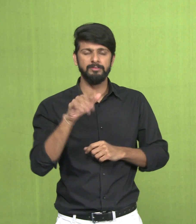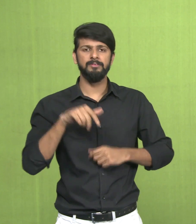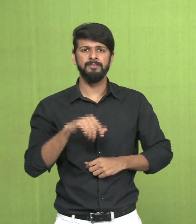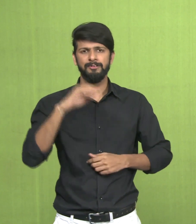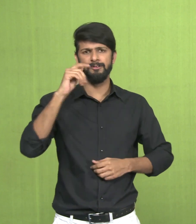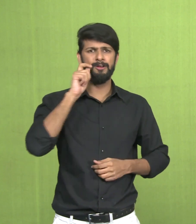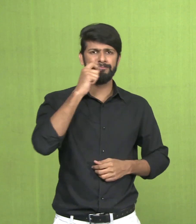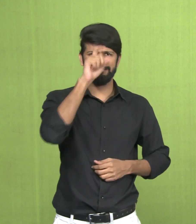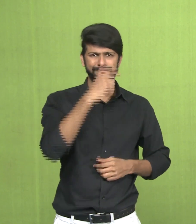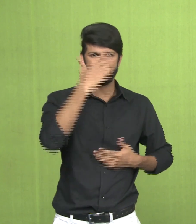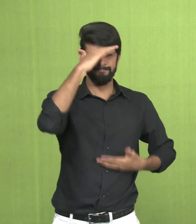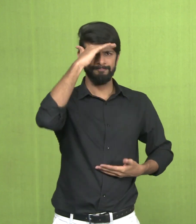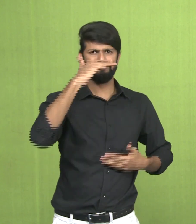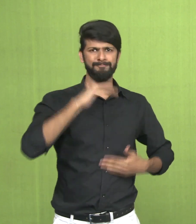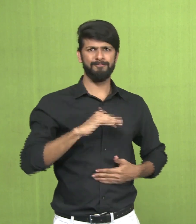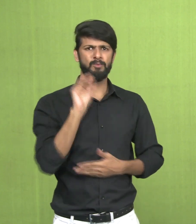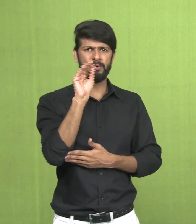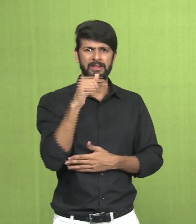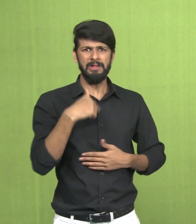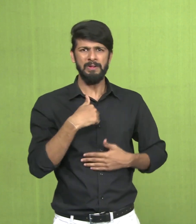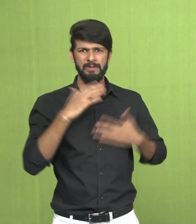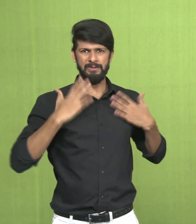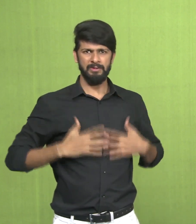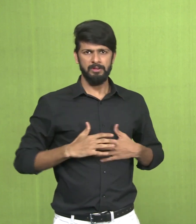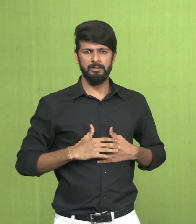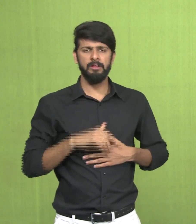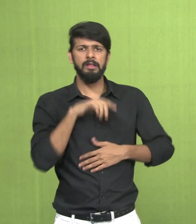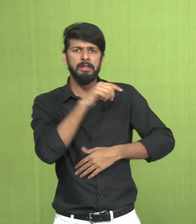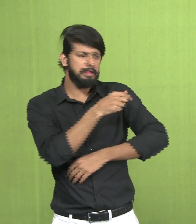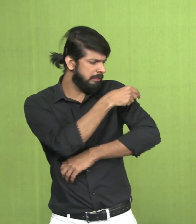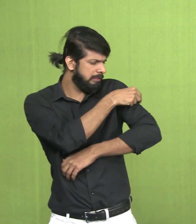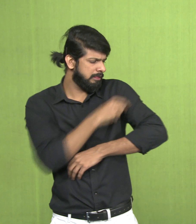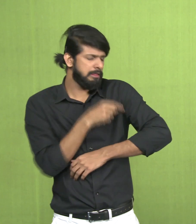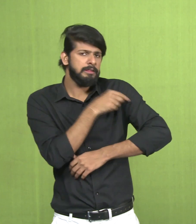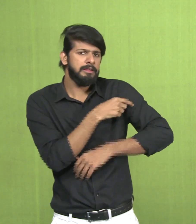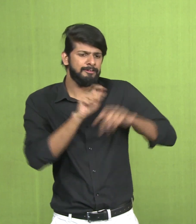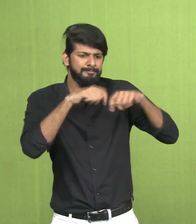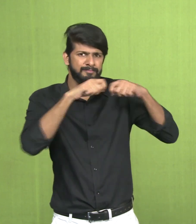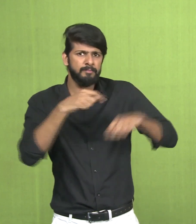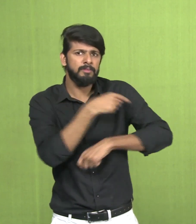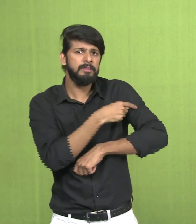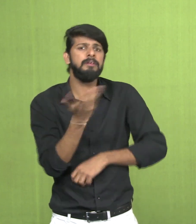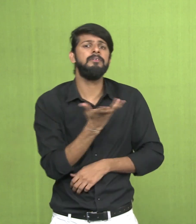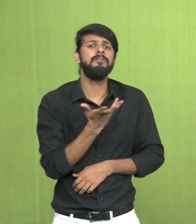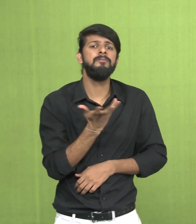Question number 5, what is the priest wearing on his arm?